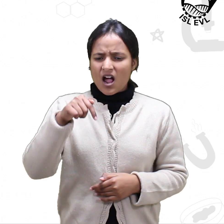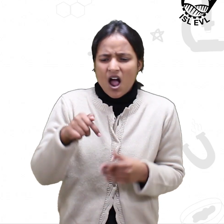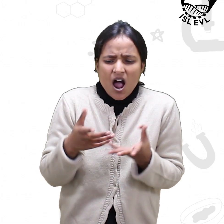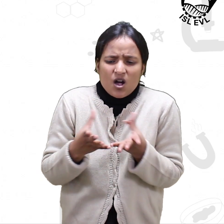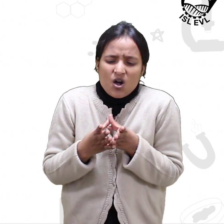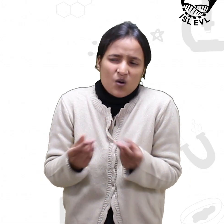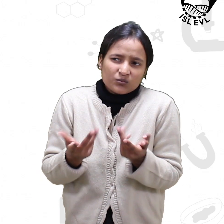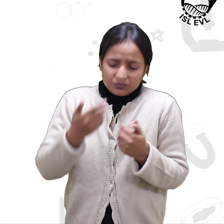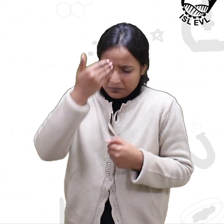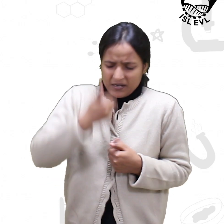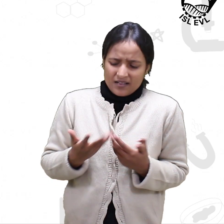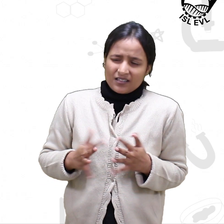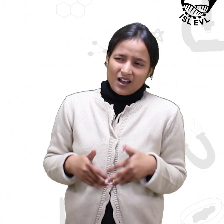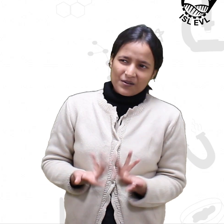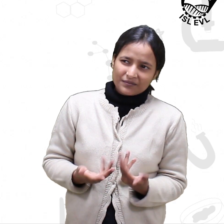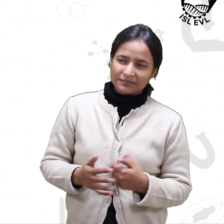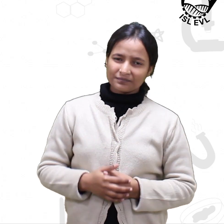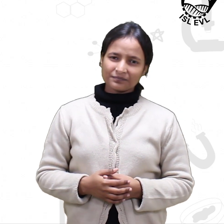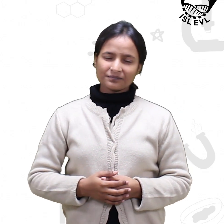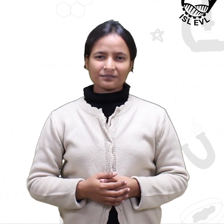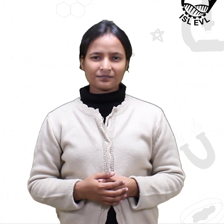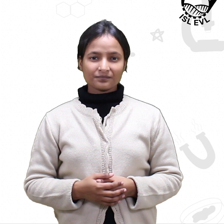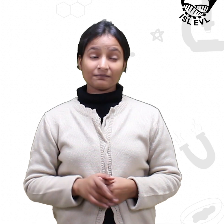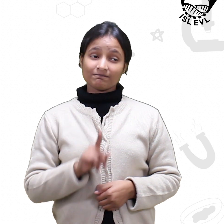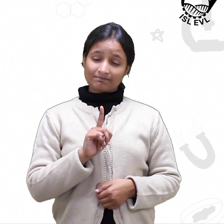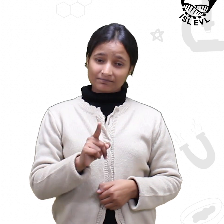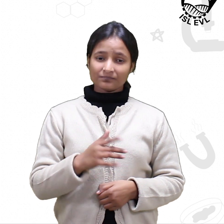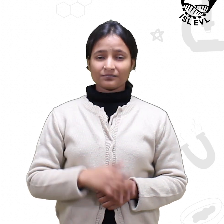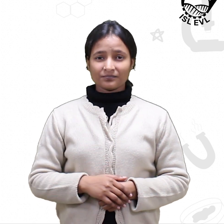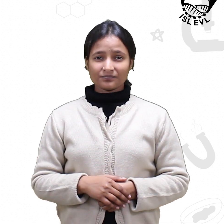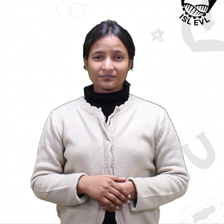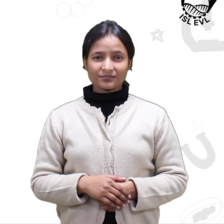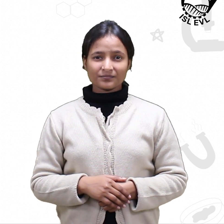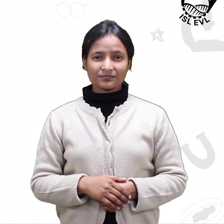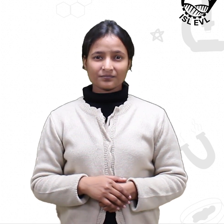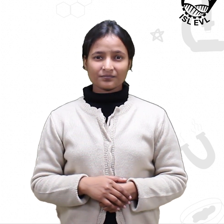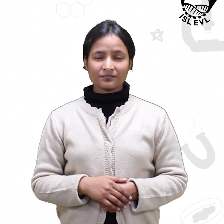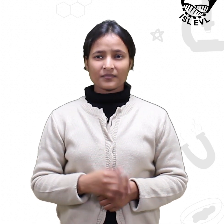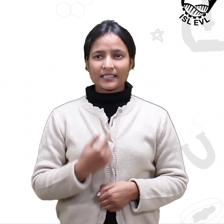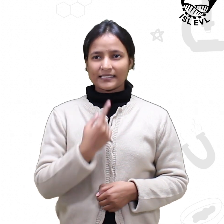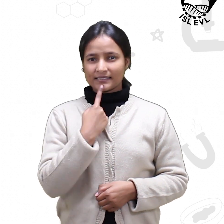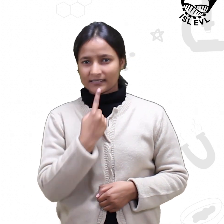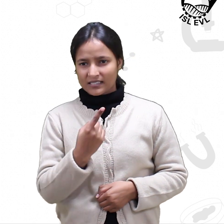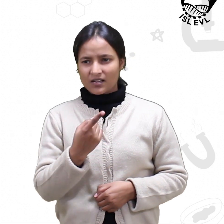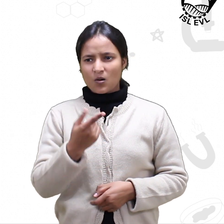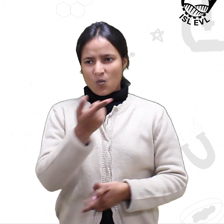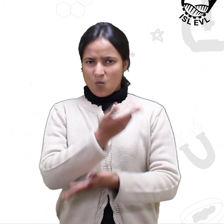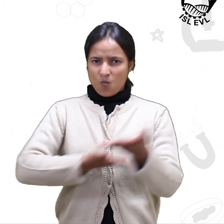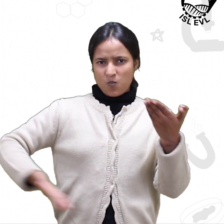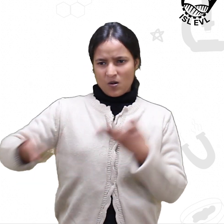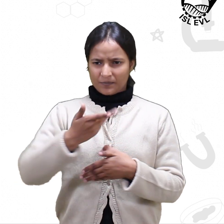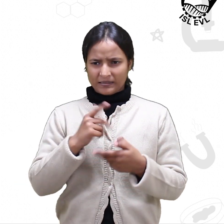How is paralysis diagnosed? By movement, by deficiencies in movement sense due to sense. So you